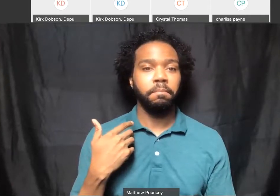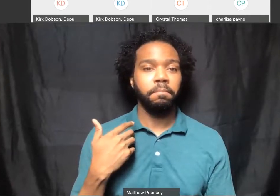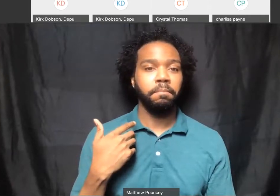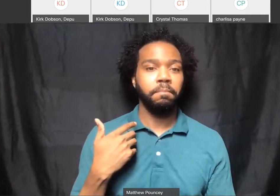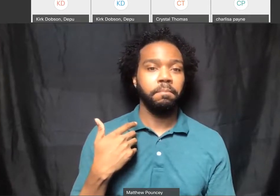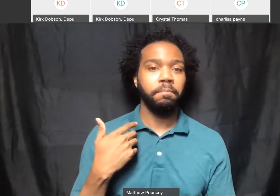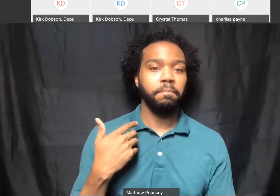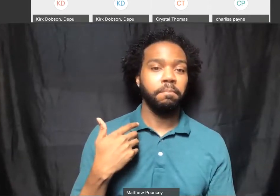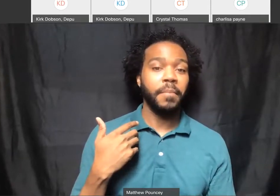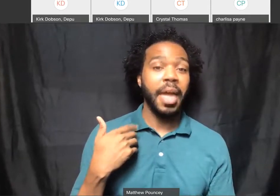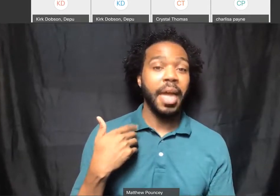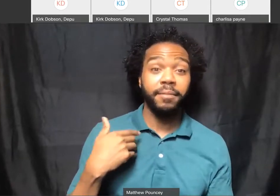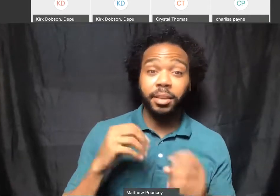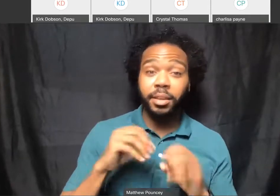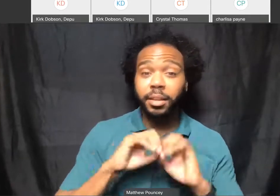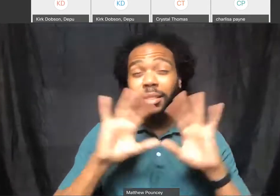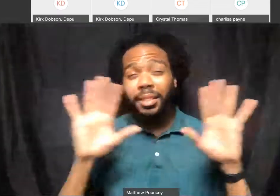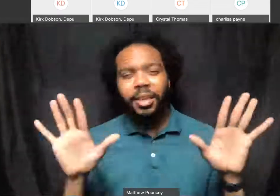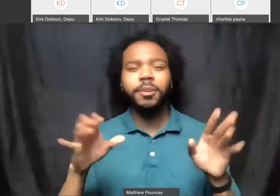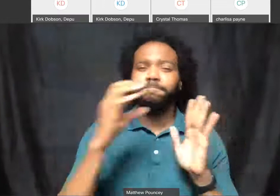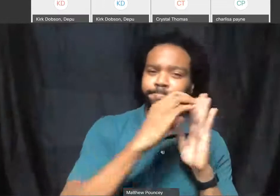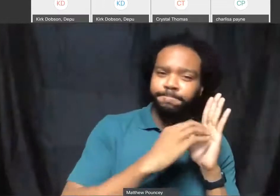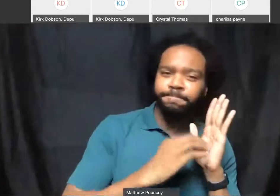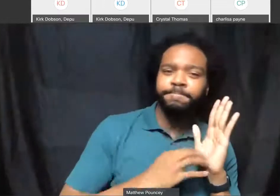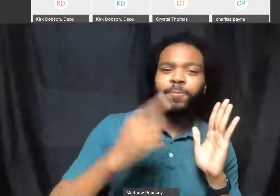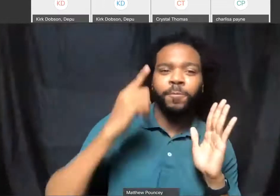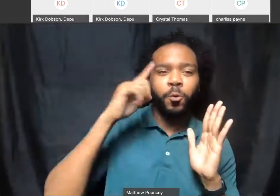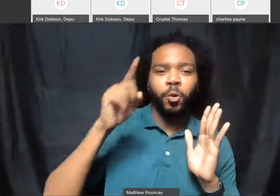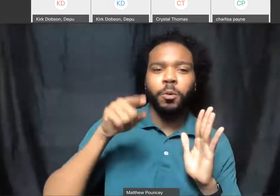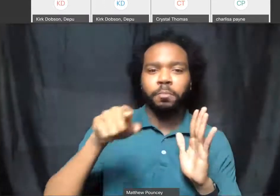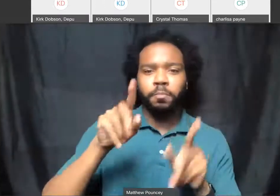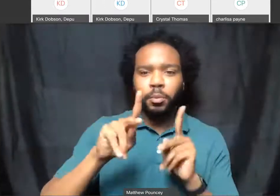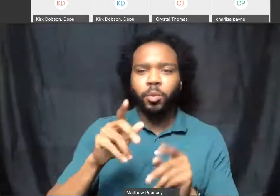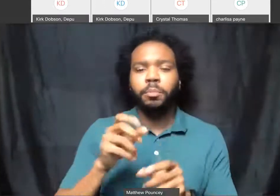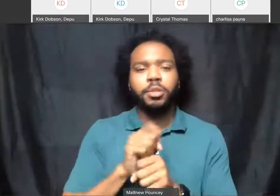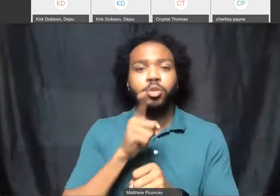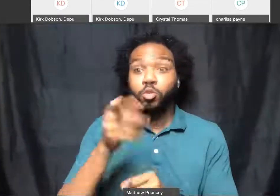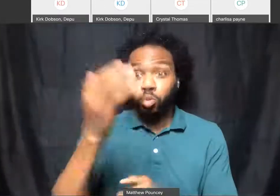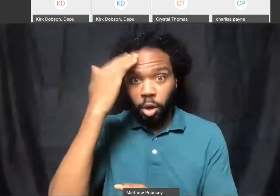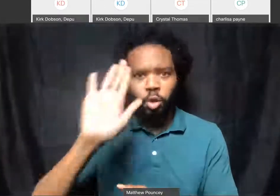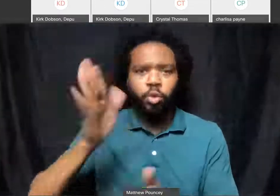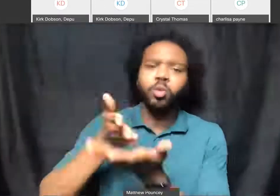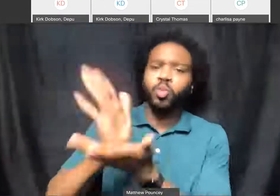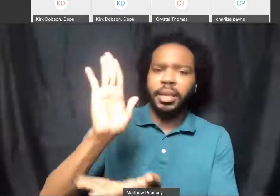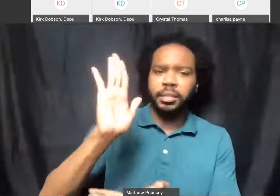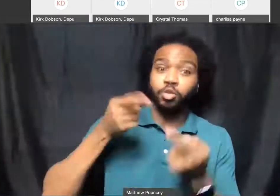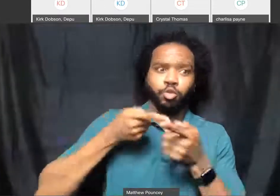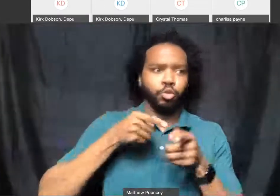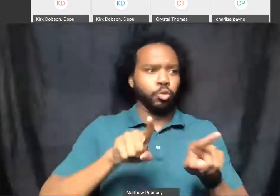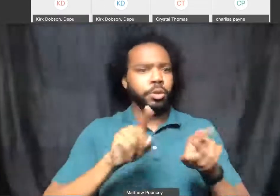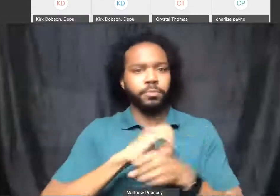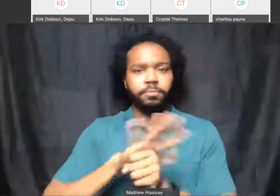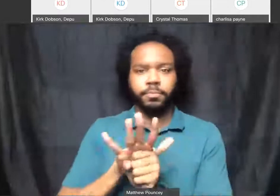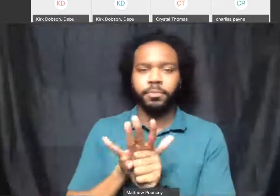clear guidance for people regarding their rights during COVID-19. Not just for the people we support, but, you know, for